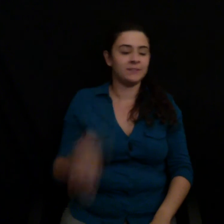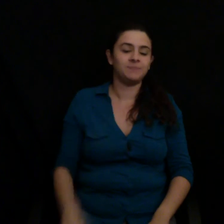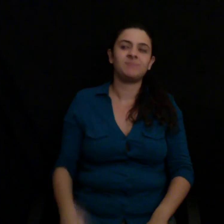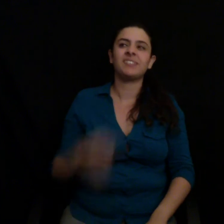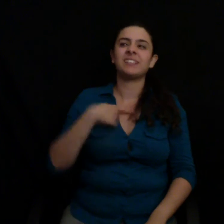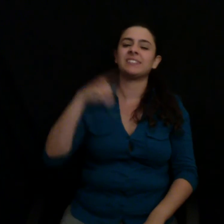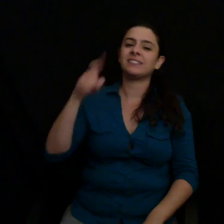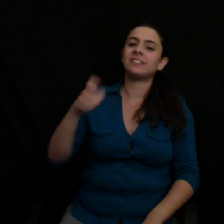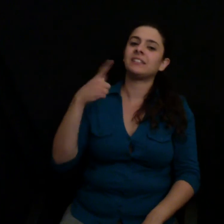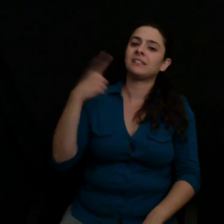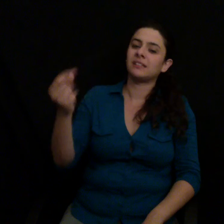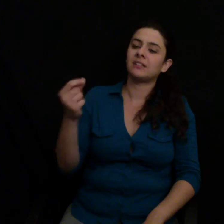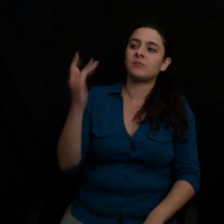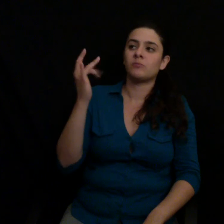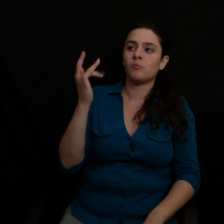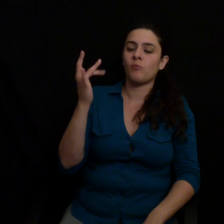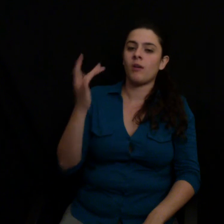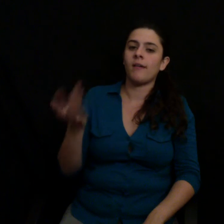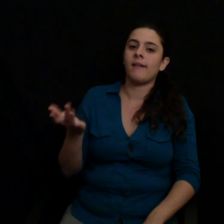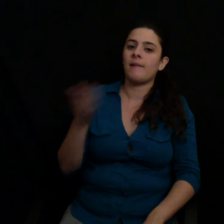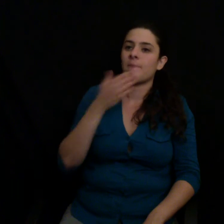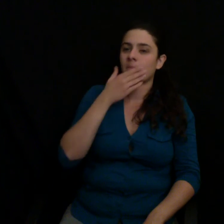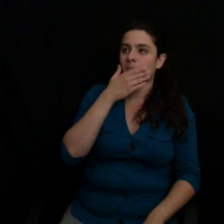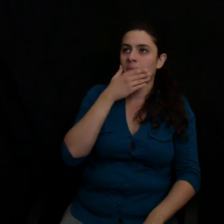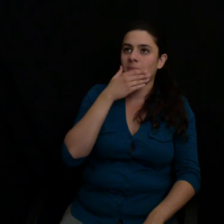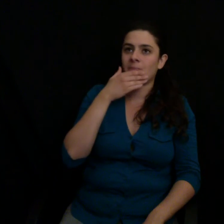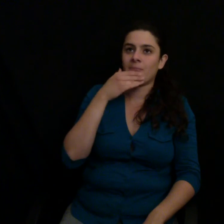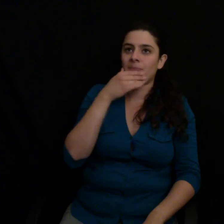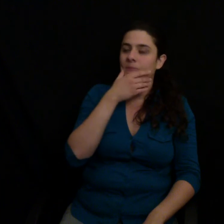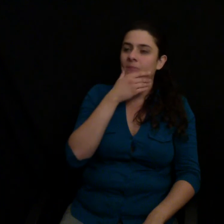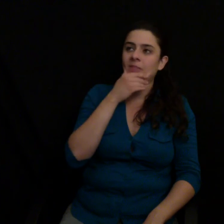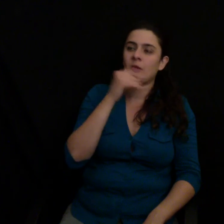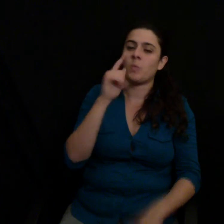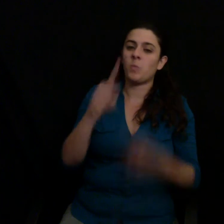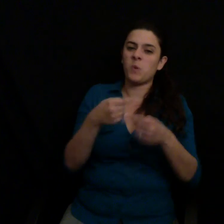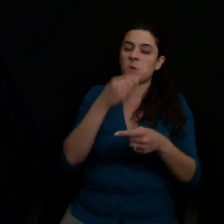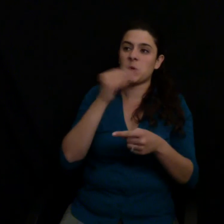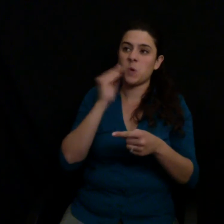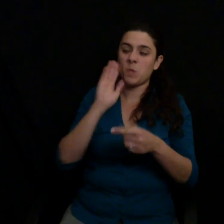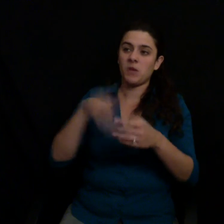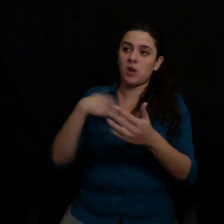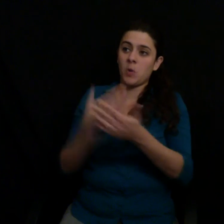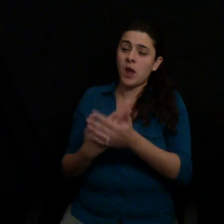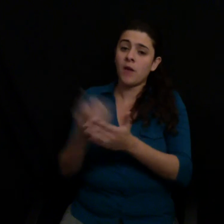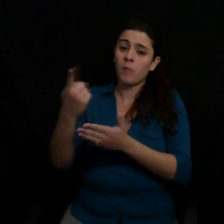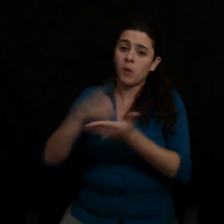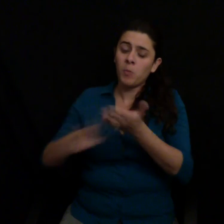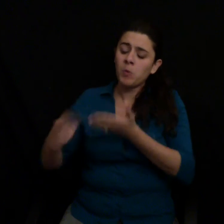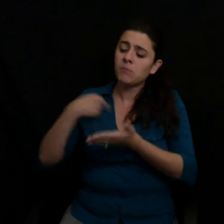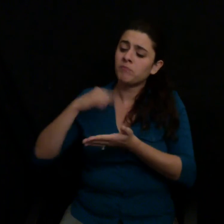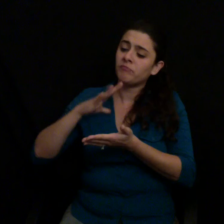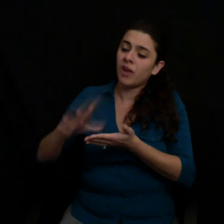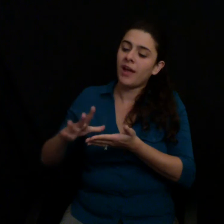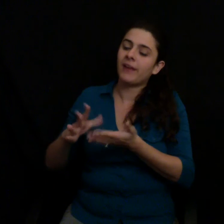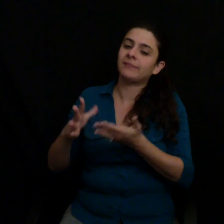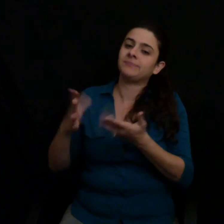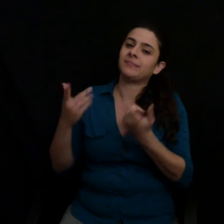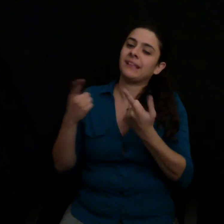been here, and then I started to just get really bored again, and I fell back into that same routine, and I started getting